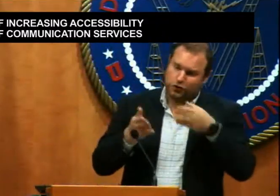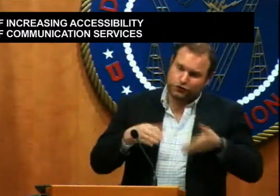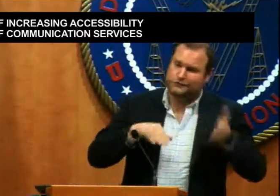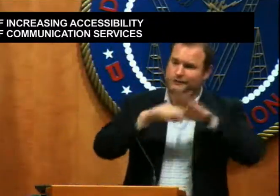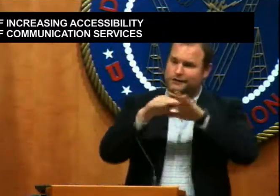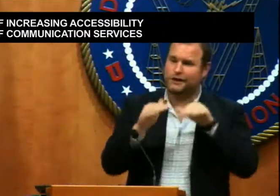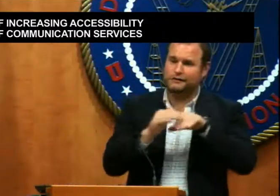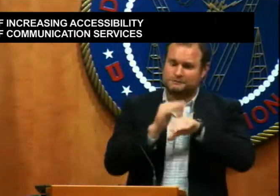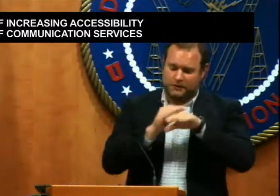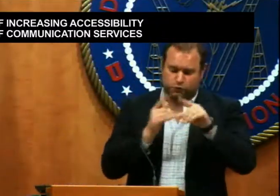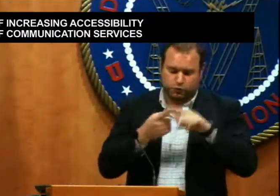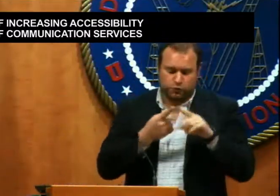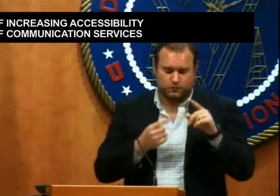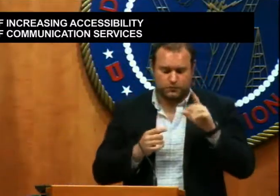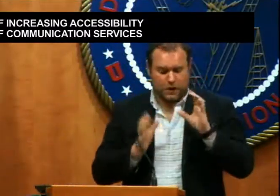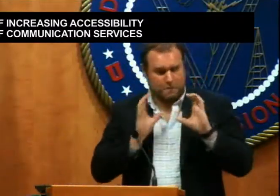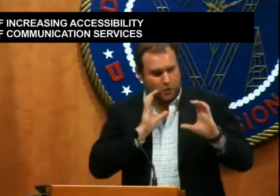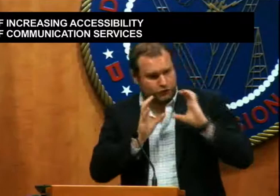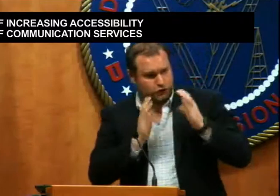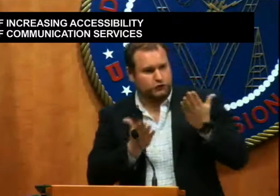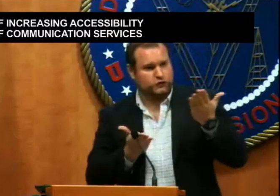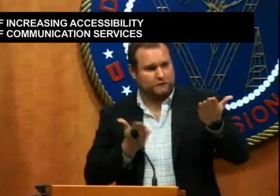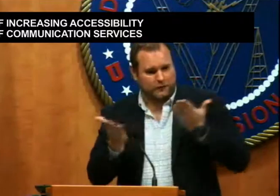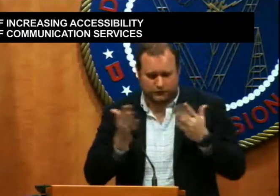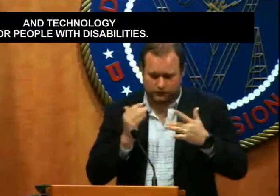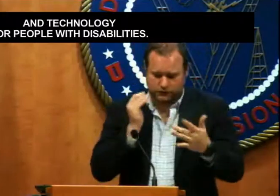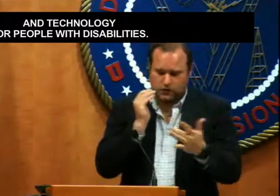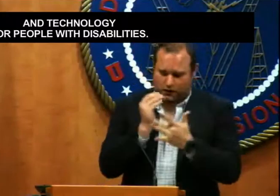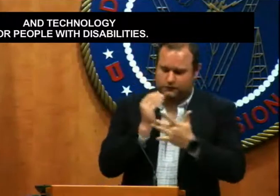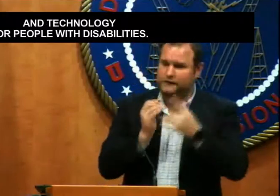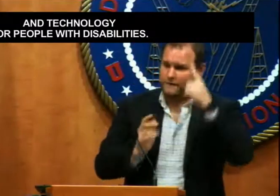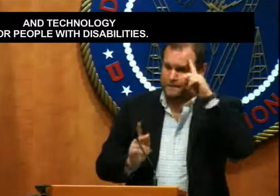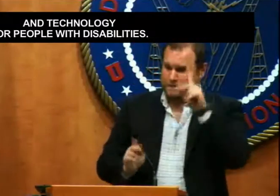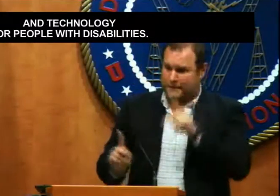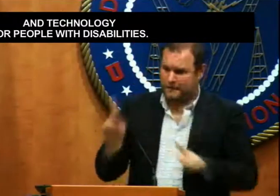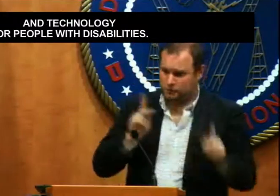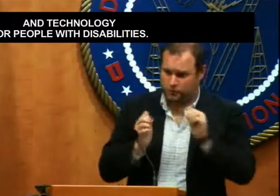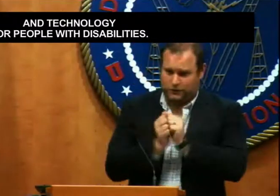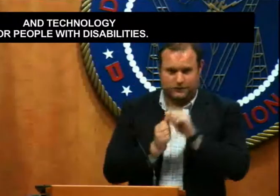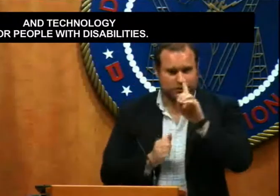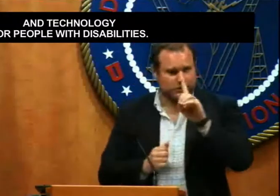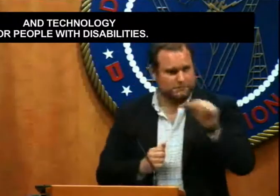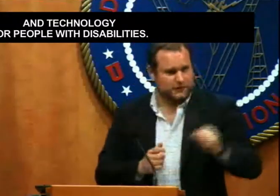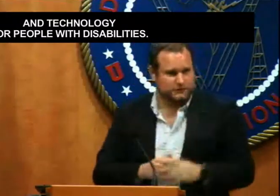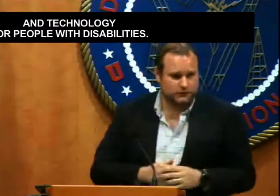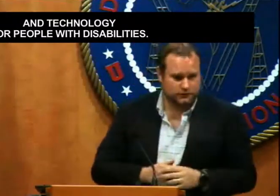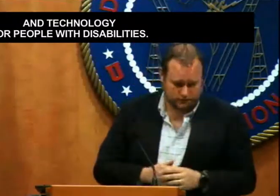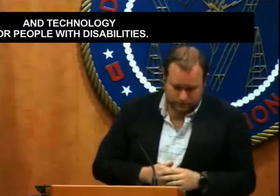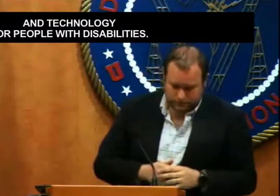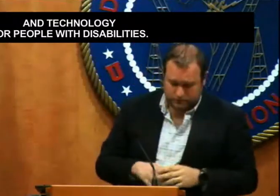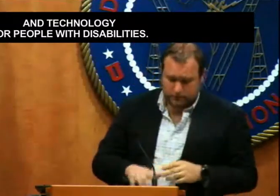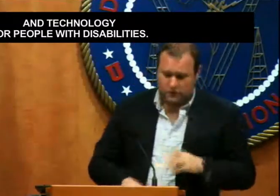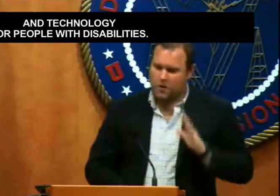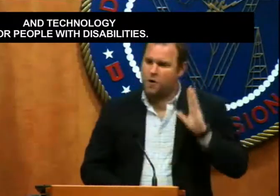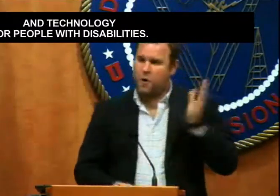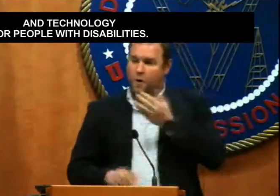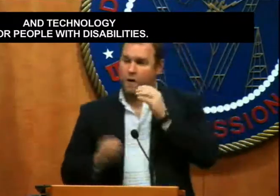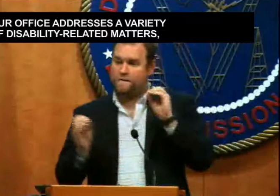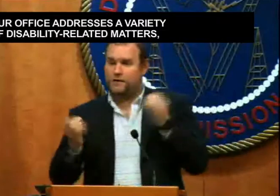of increasing accessibility of communication services and technology for people with disabilities.